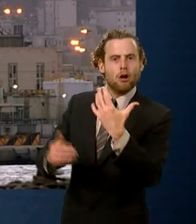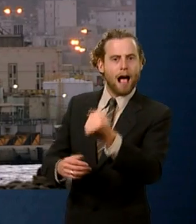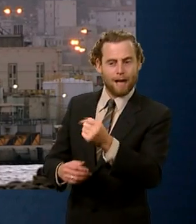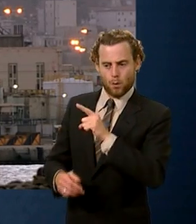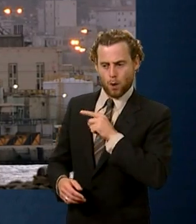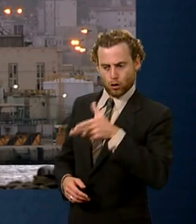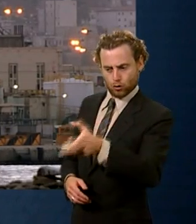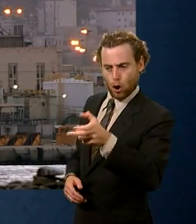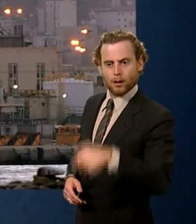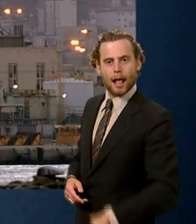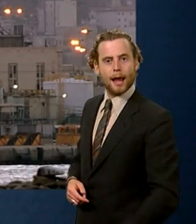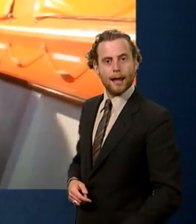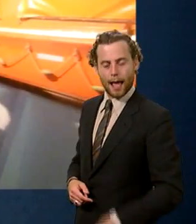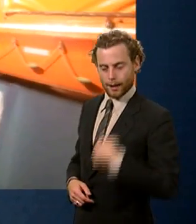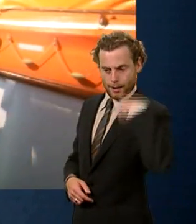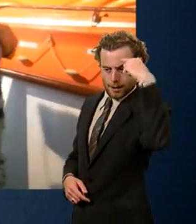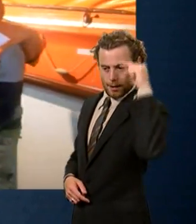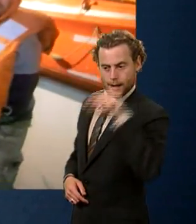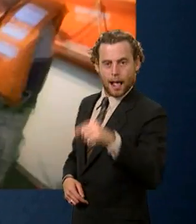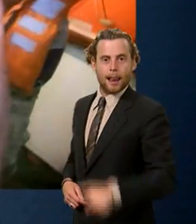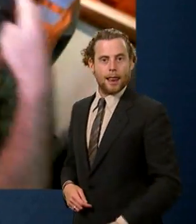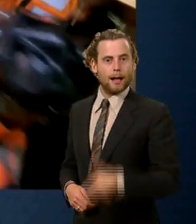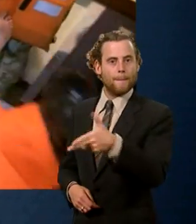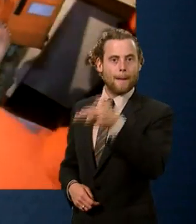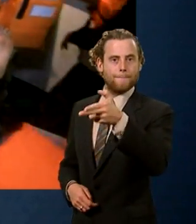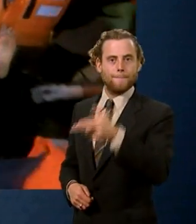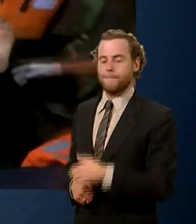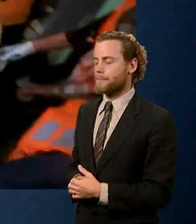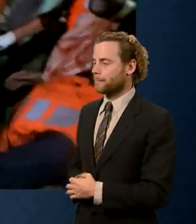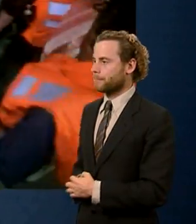shot them in the legs. I aimed at the legs.